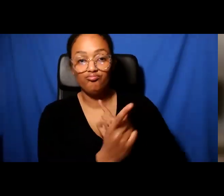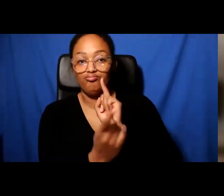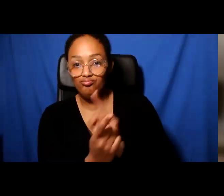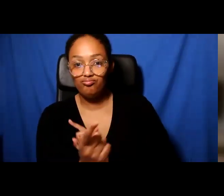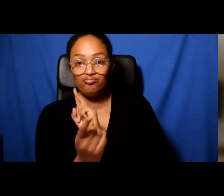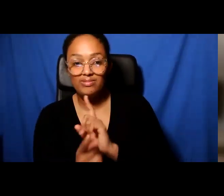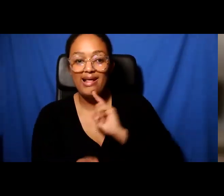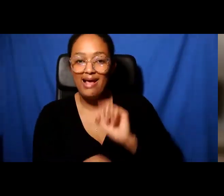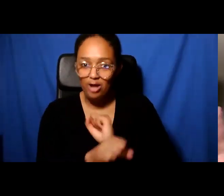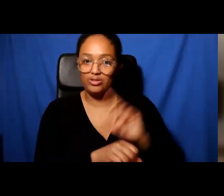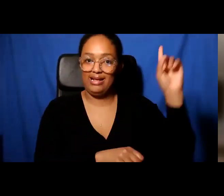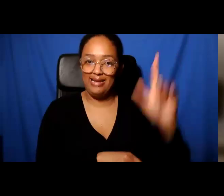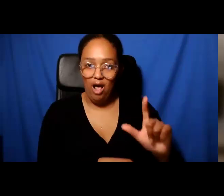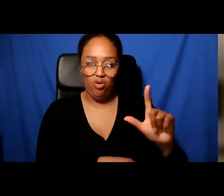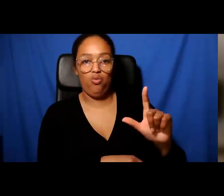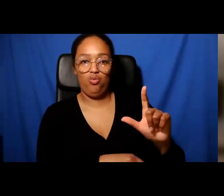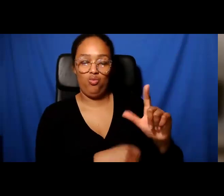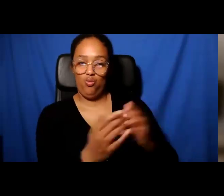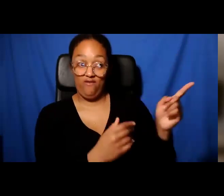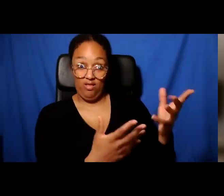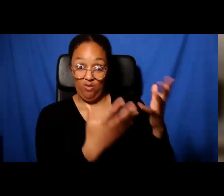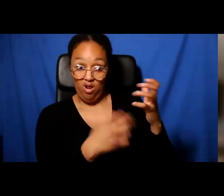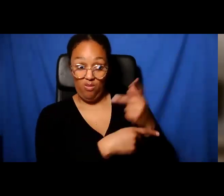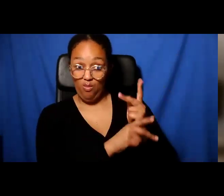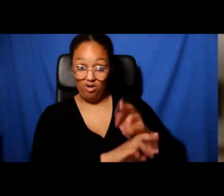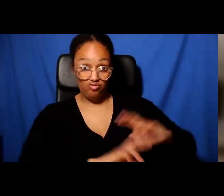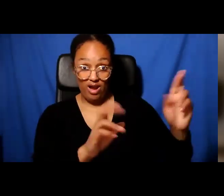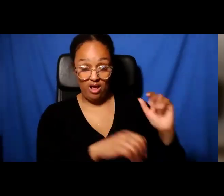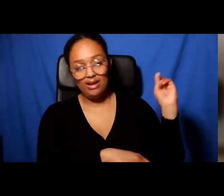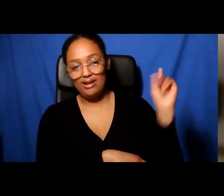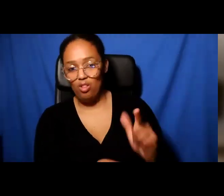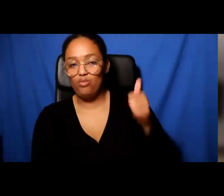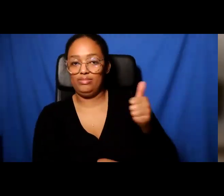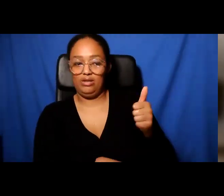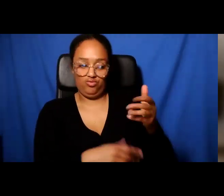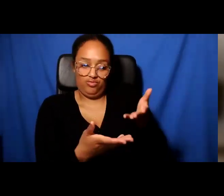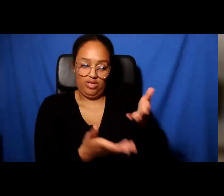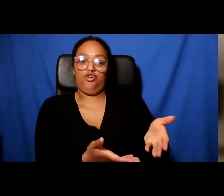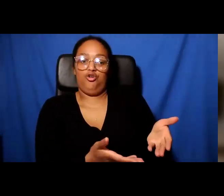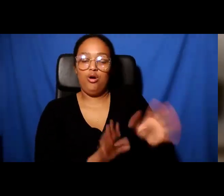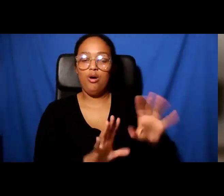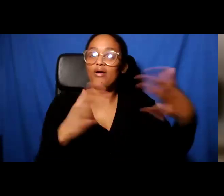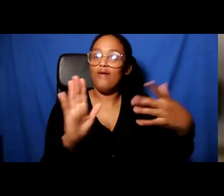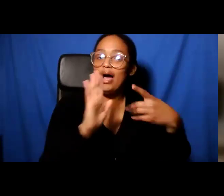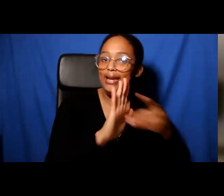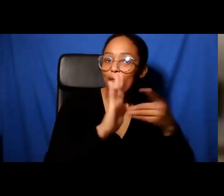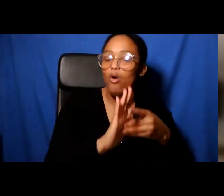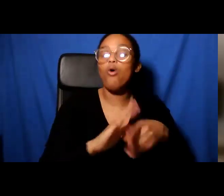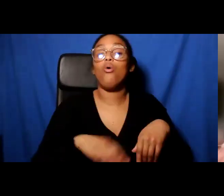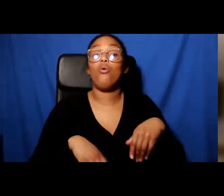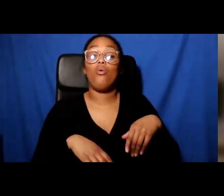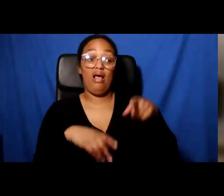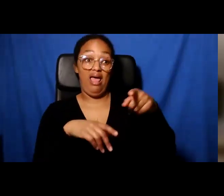laptop themselves, make it a custom profile, would give them a demo, and would stand right there as that person used